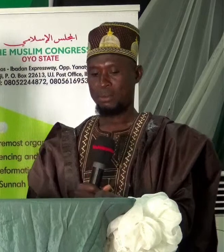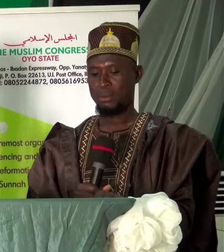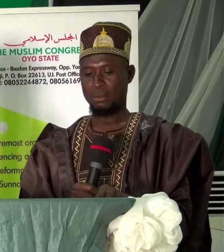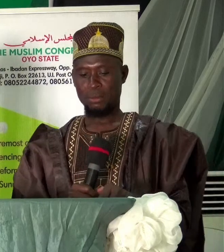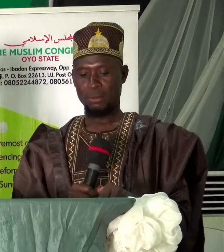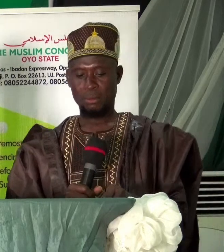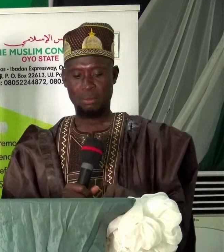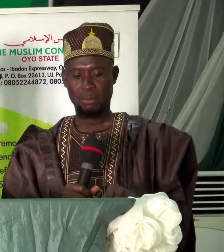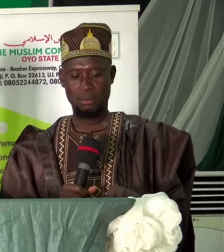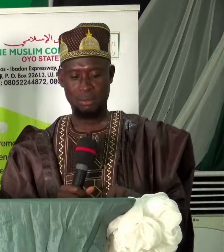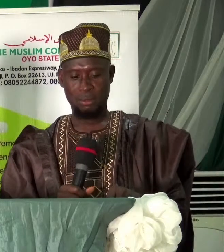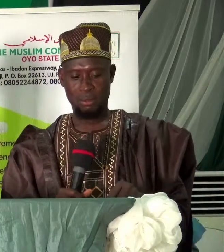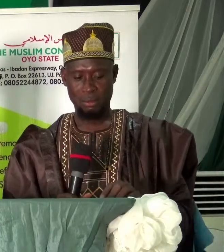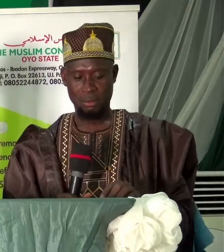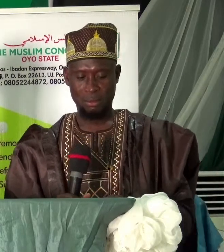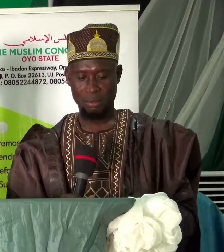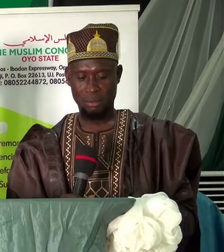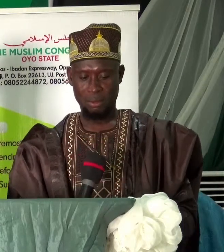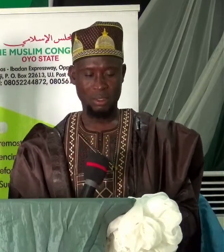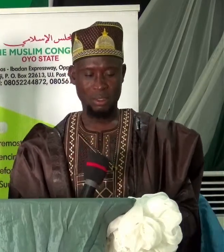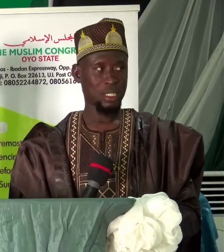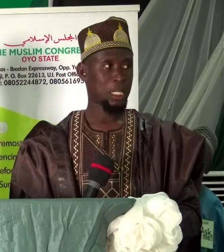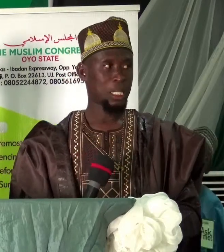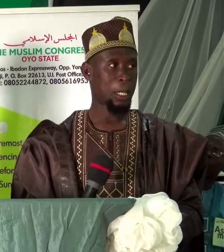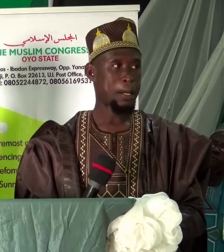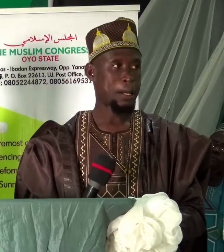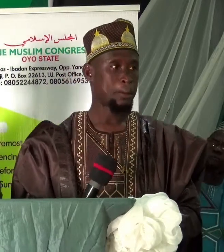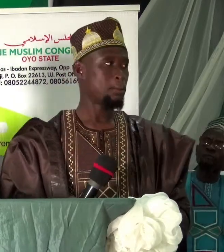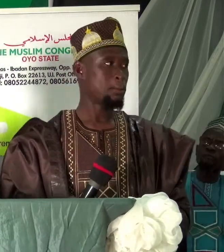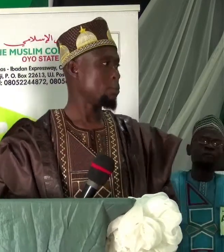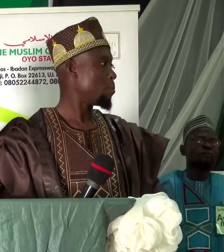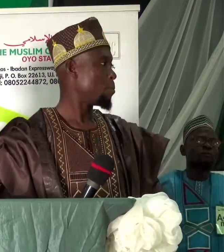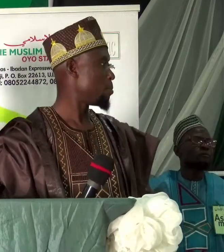a'udhu billahi minash shaitanir rajim